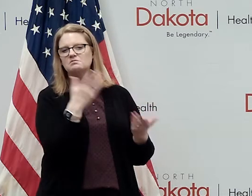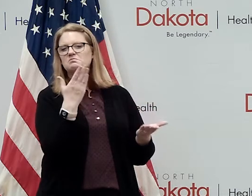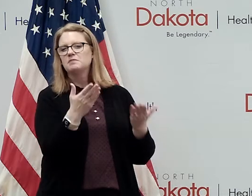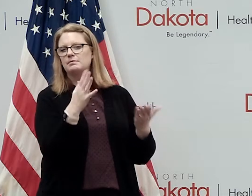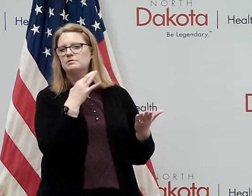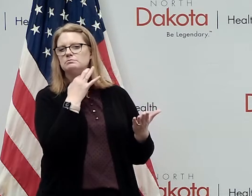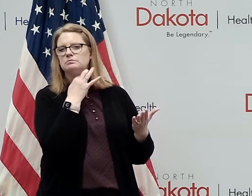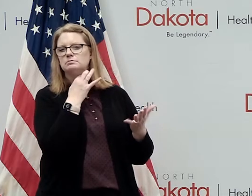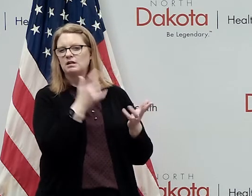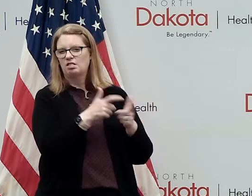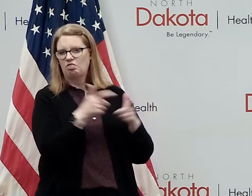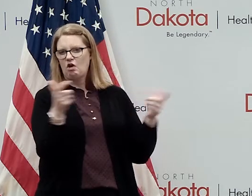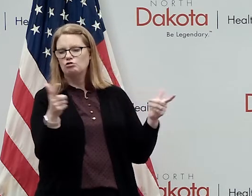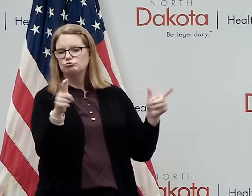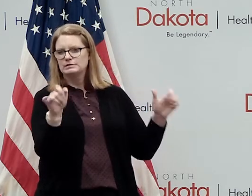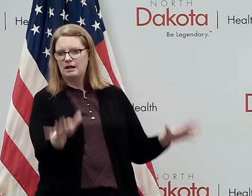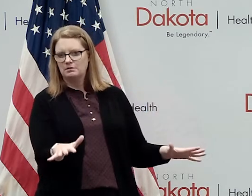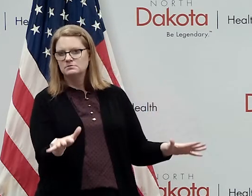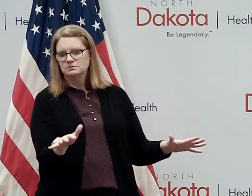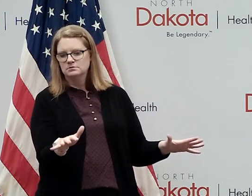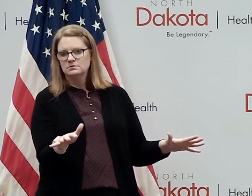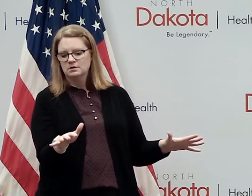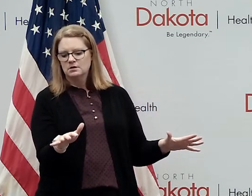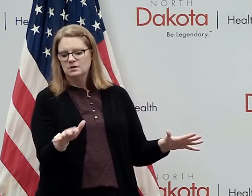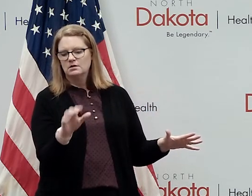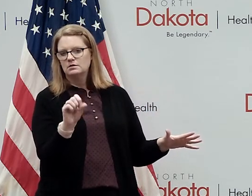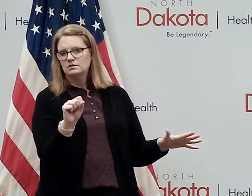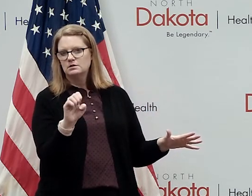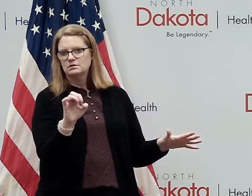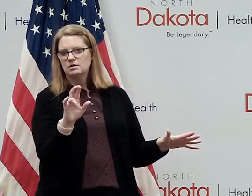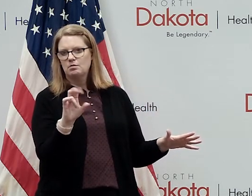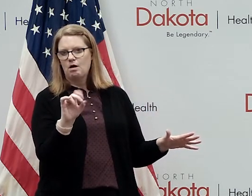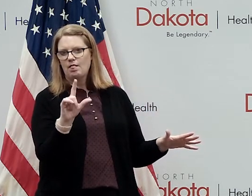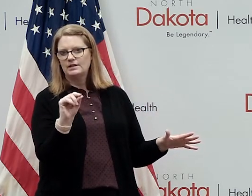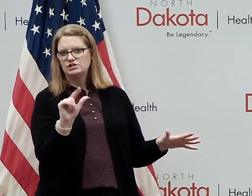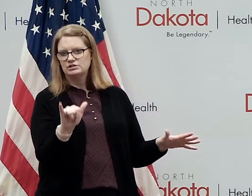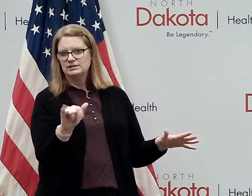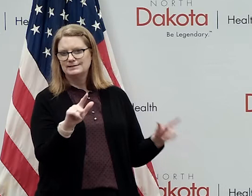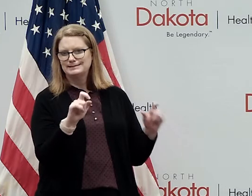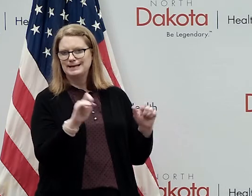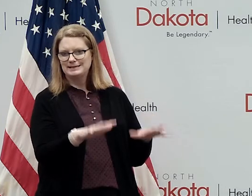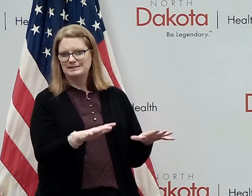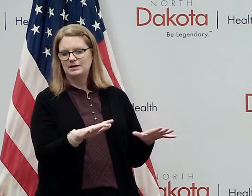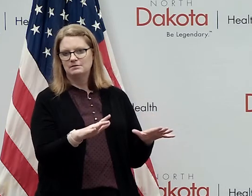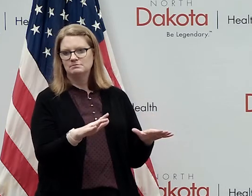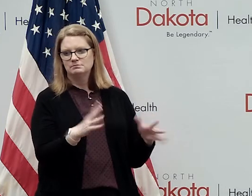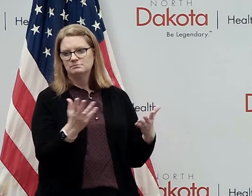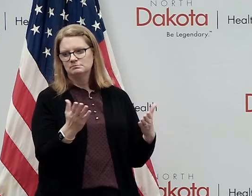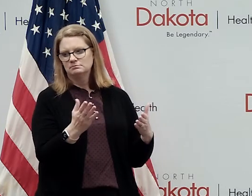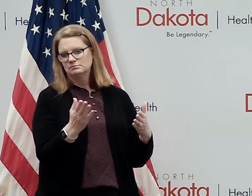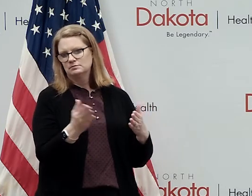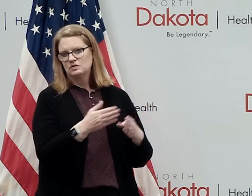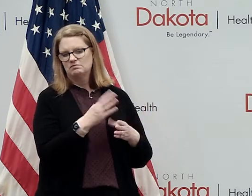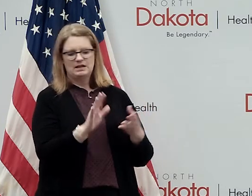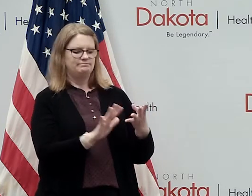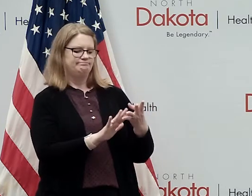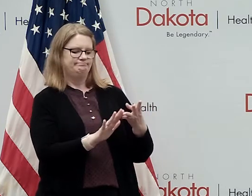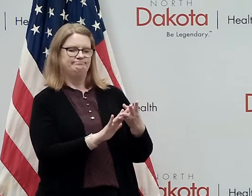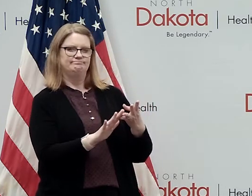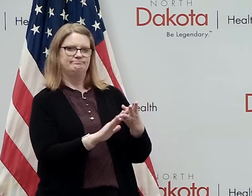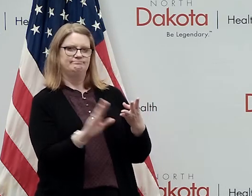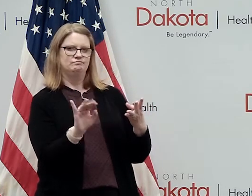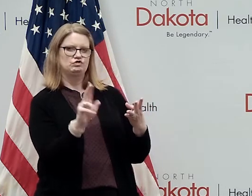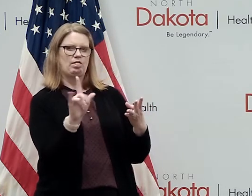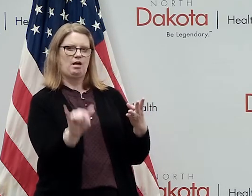a larger scale test of the serology testing before the end of July to determine how many of